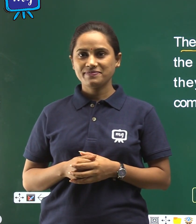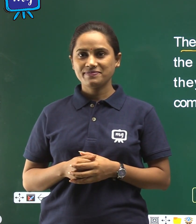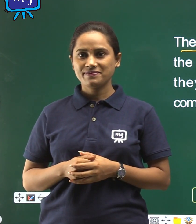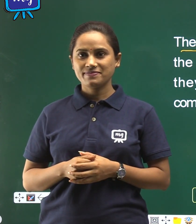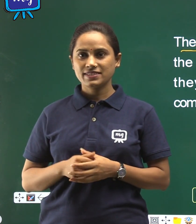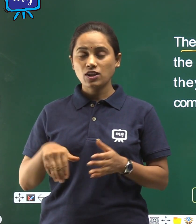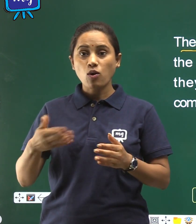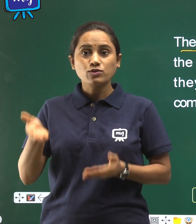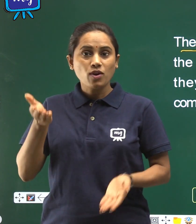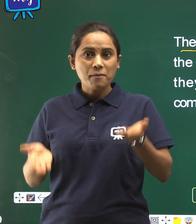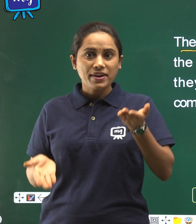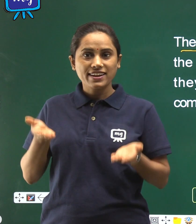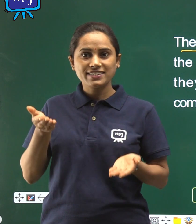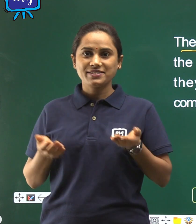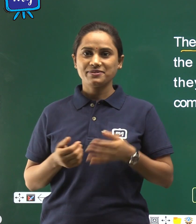also compares